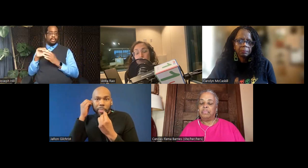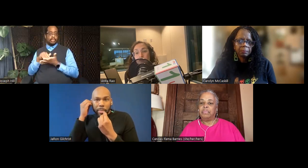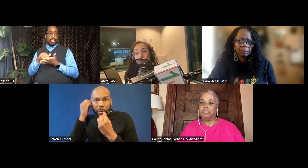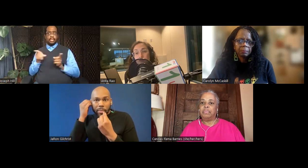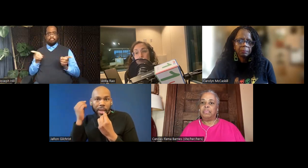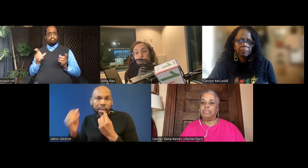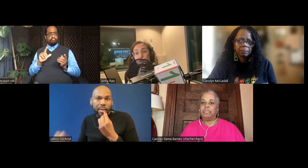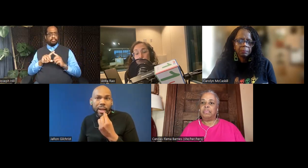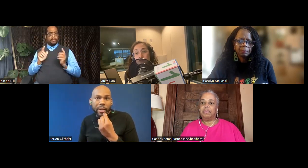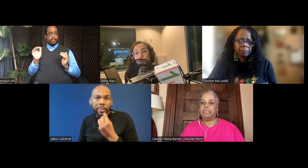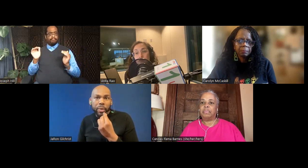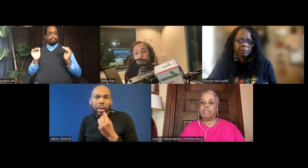white deaf people in the study.